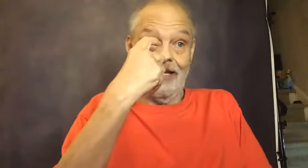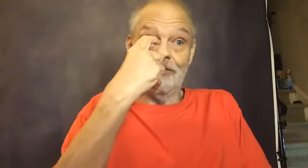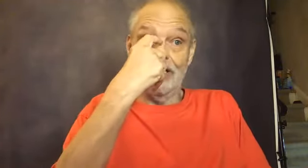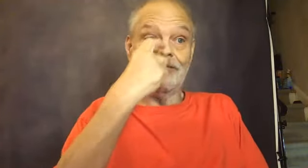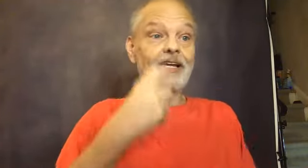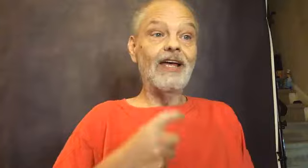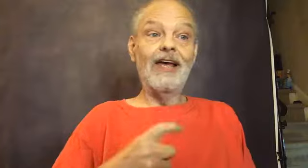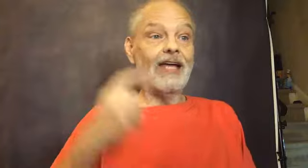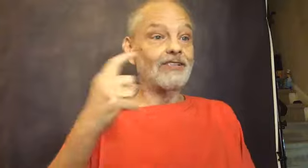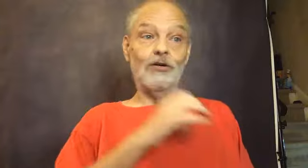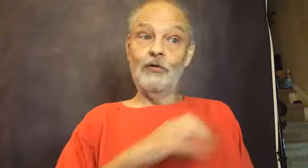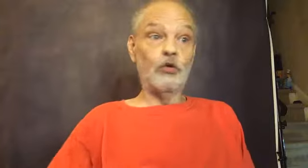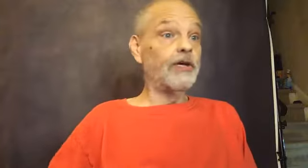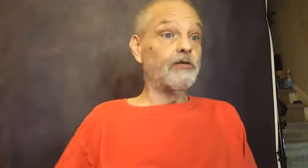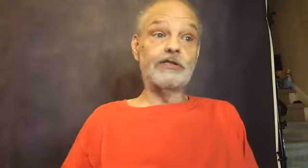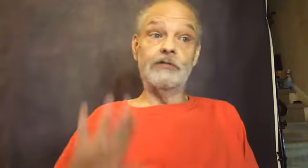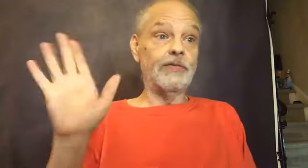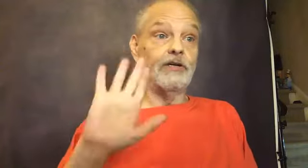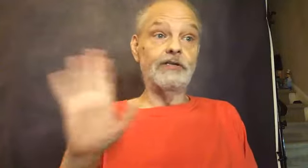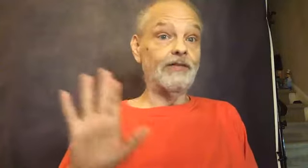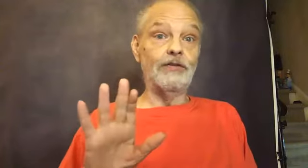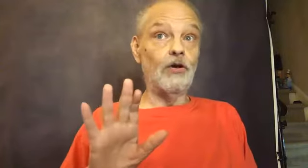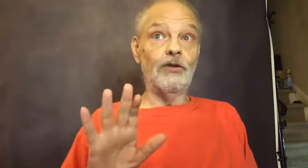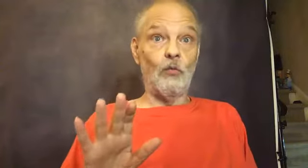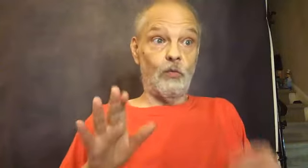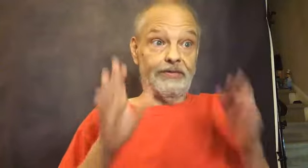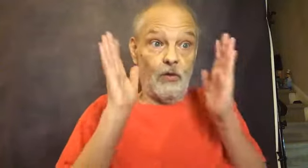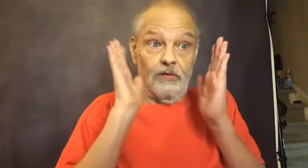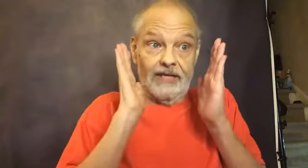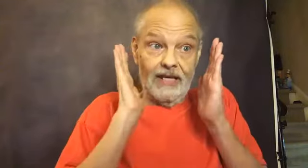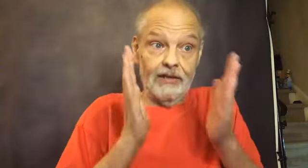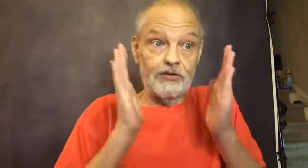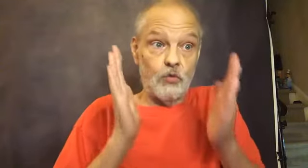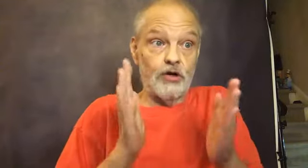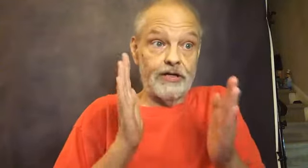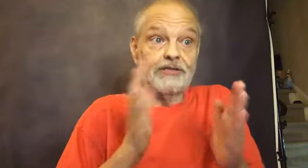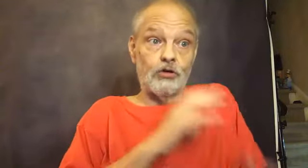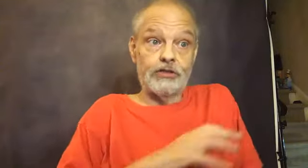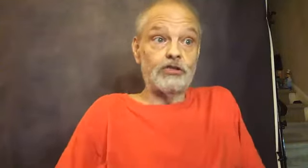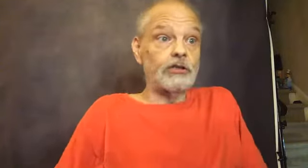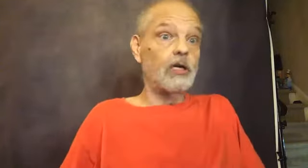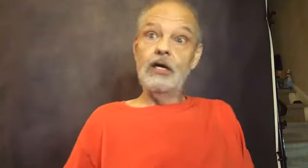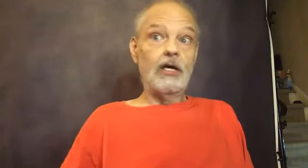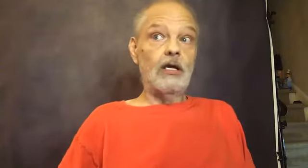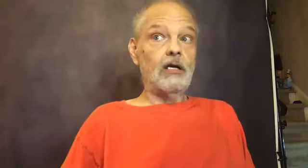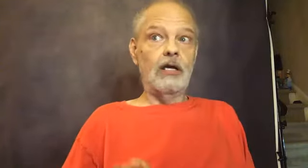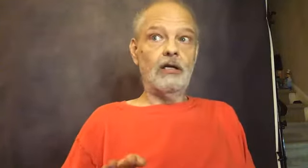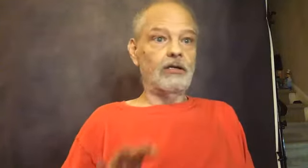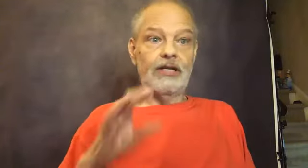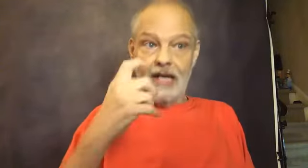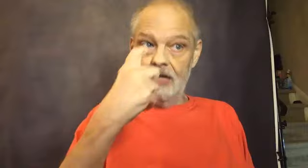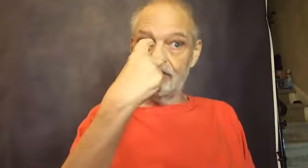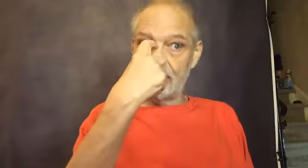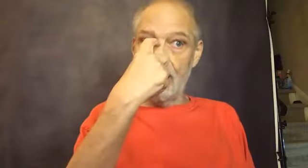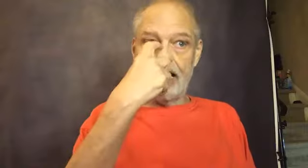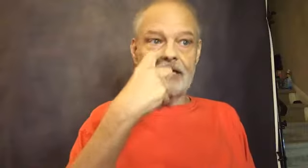admit it. And so it wouldn't be Christian, because even though the English word is Christian, the name sign has to